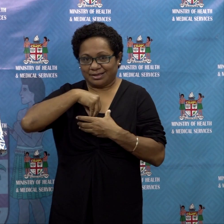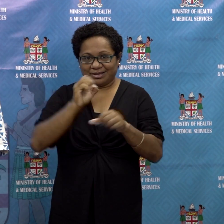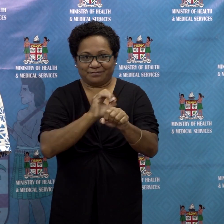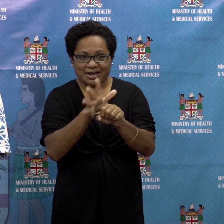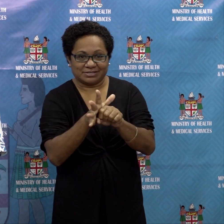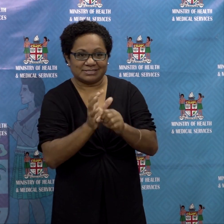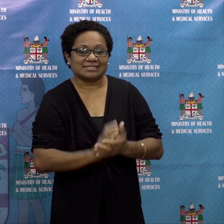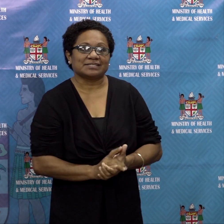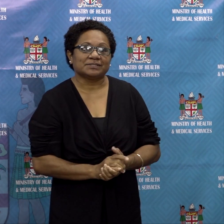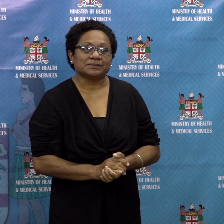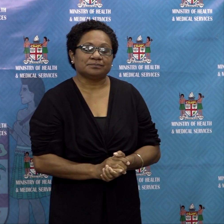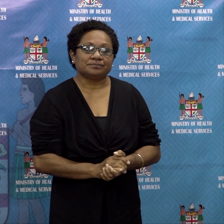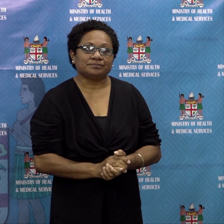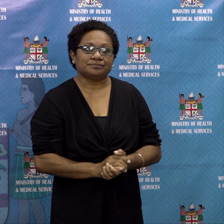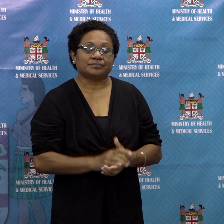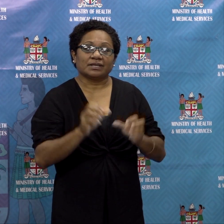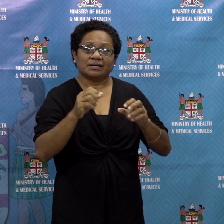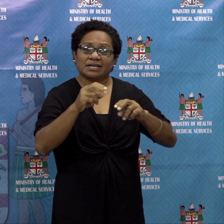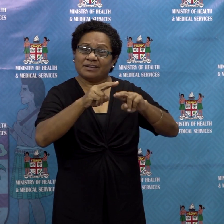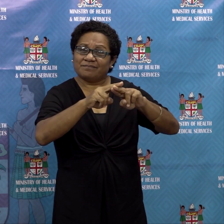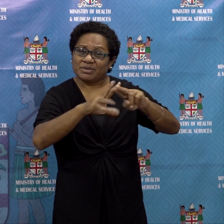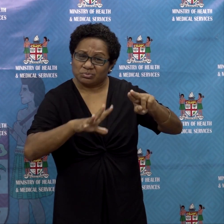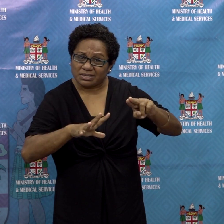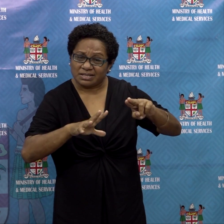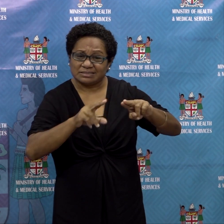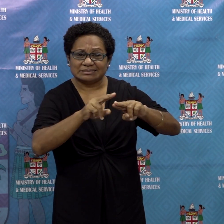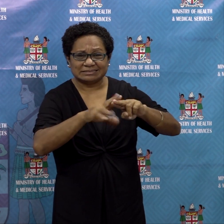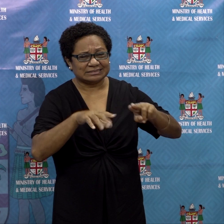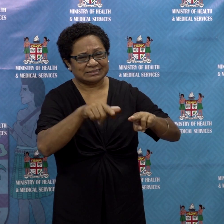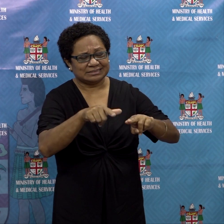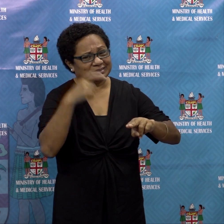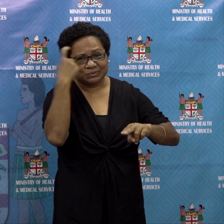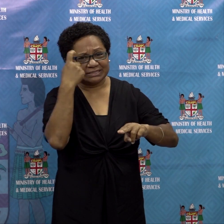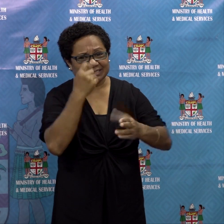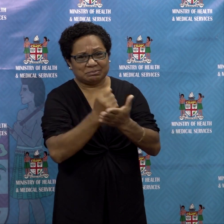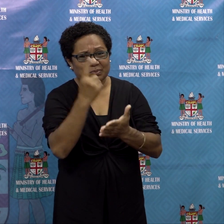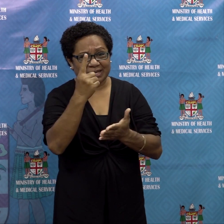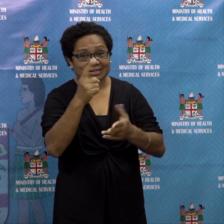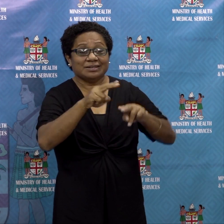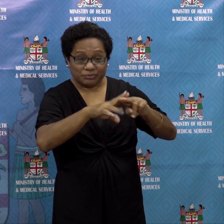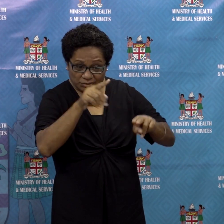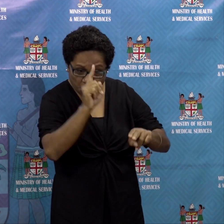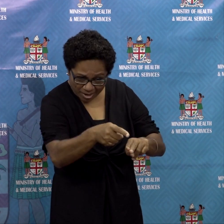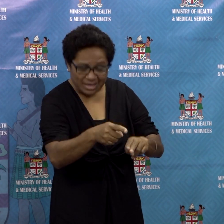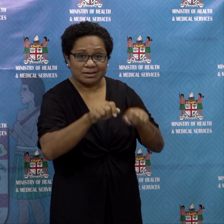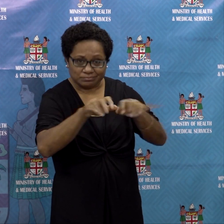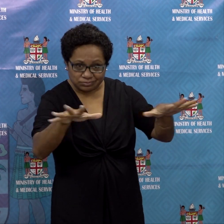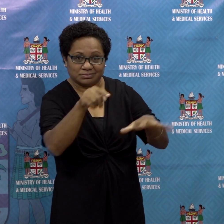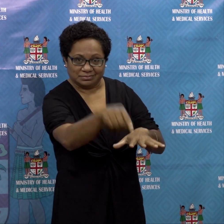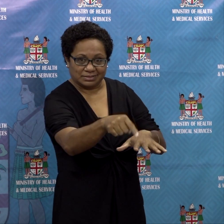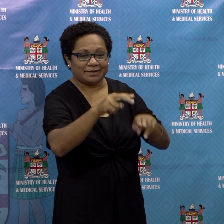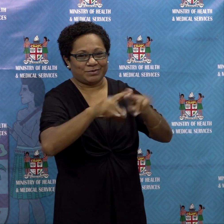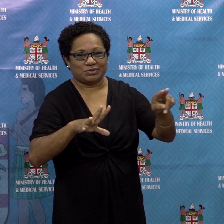Now, activities surrounding funerals appear to be the most troublesome spreader event at